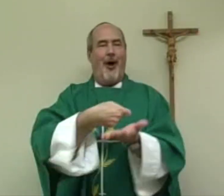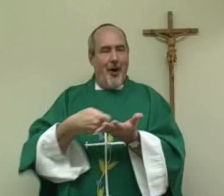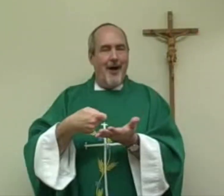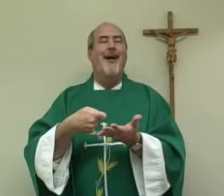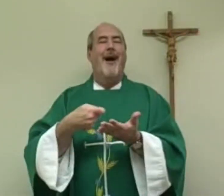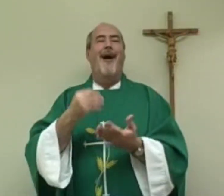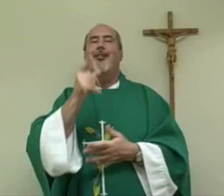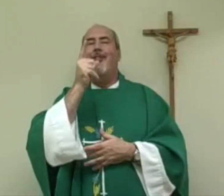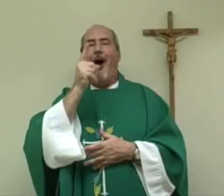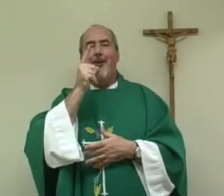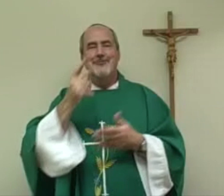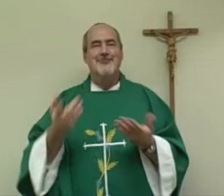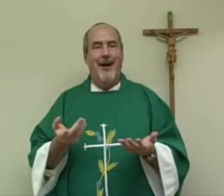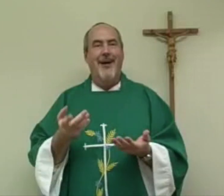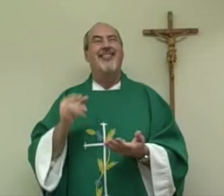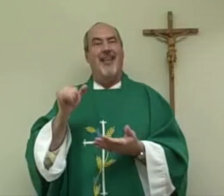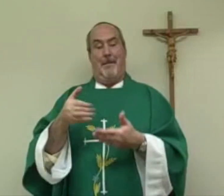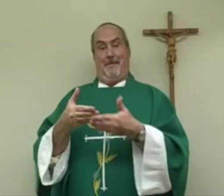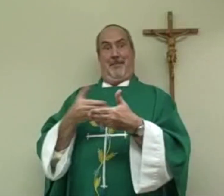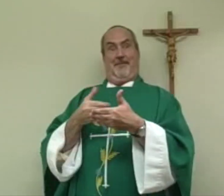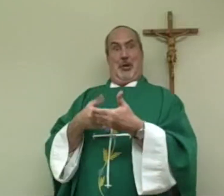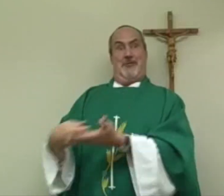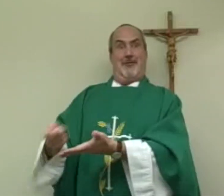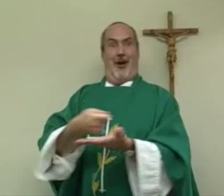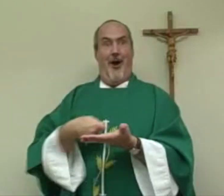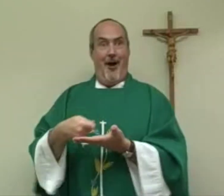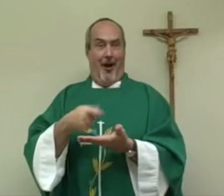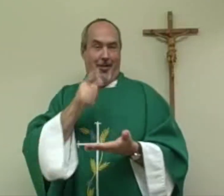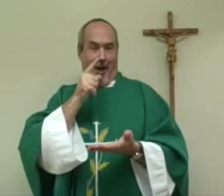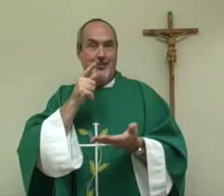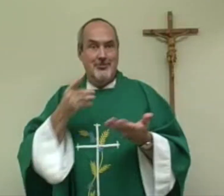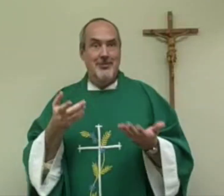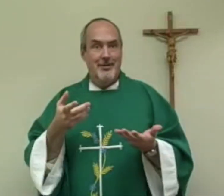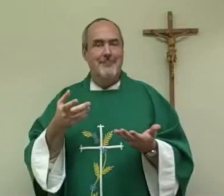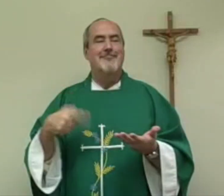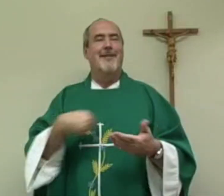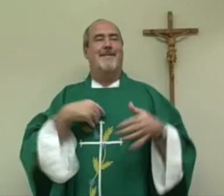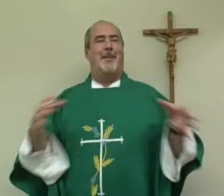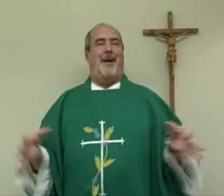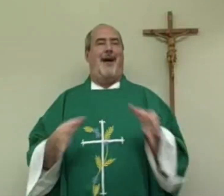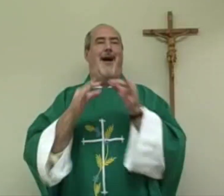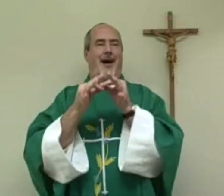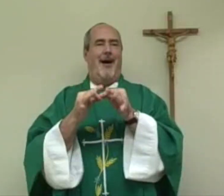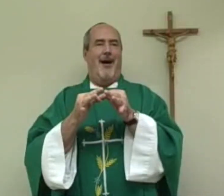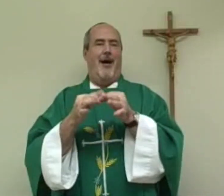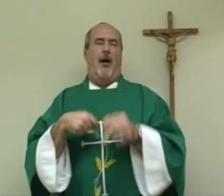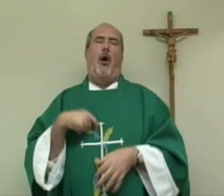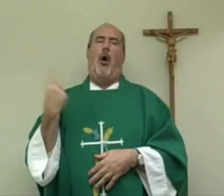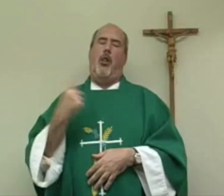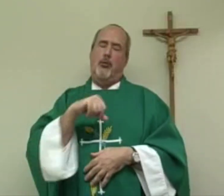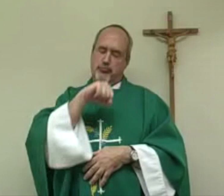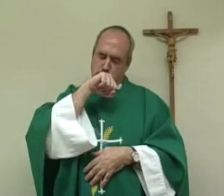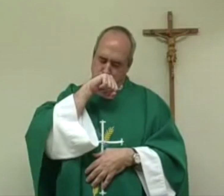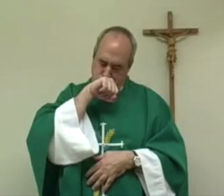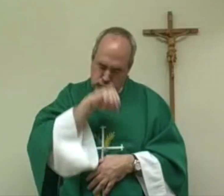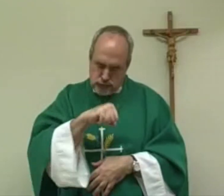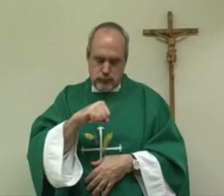on Tuesdays. Well, it's because that's the senior citizens' social day where they come and have lunch and socialize and